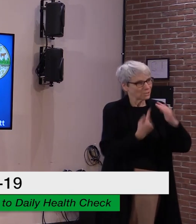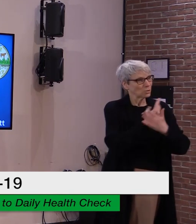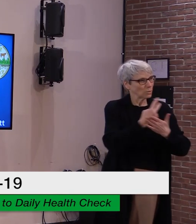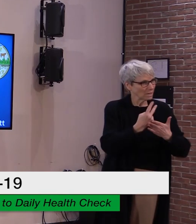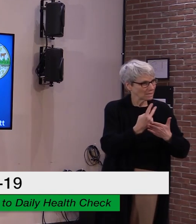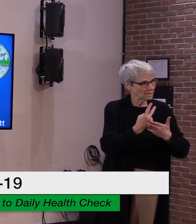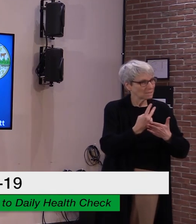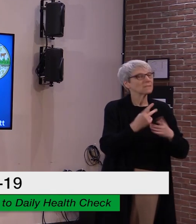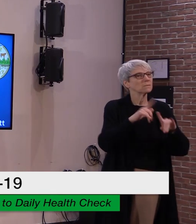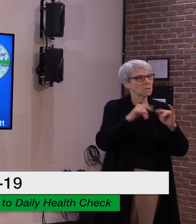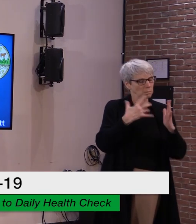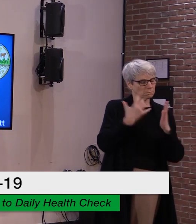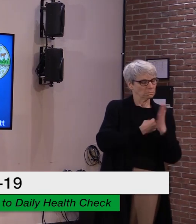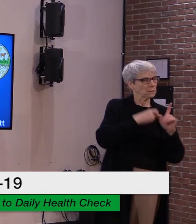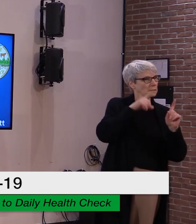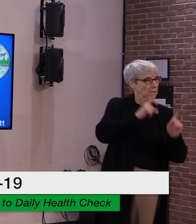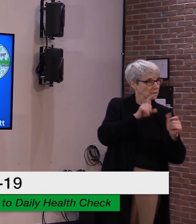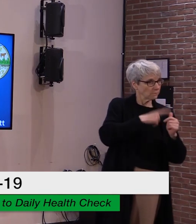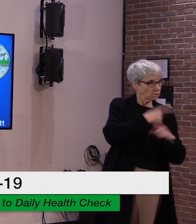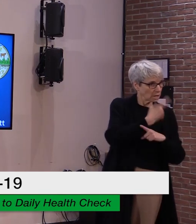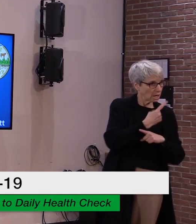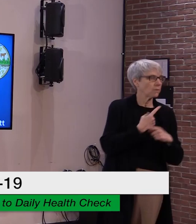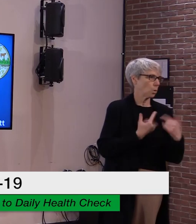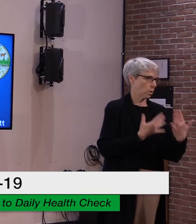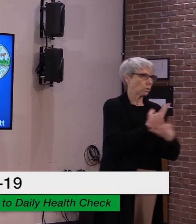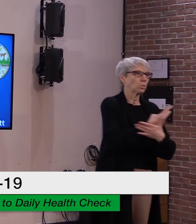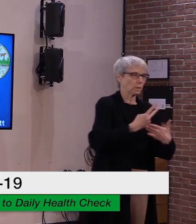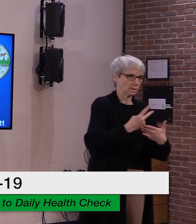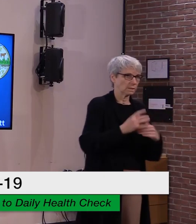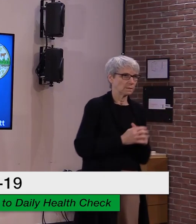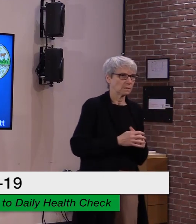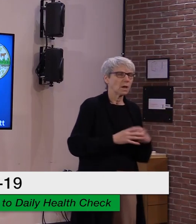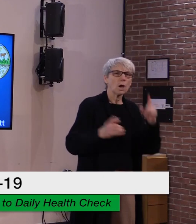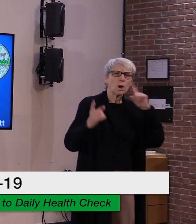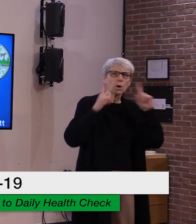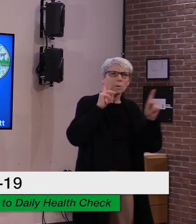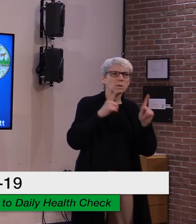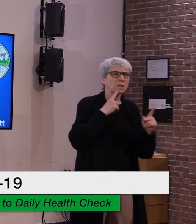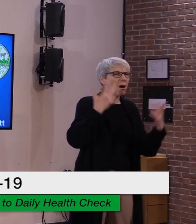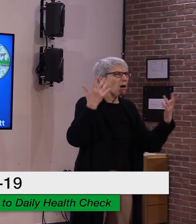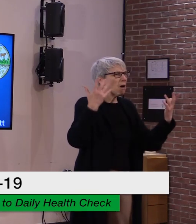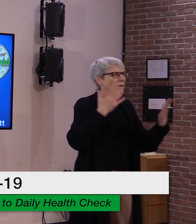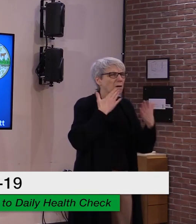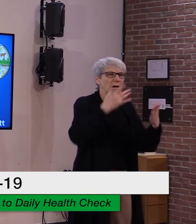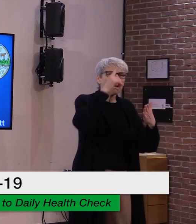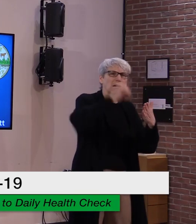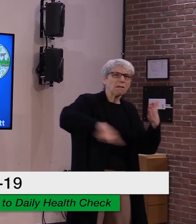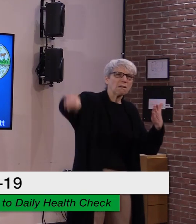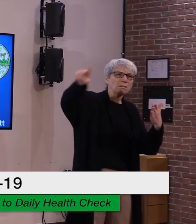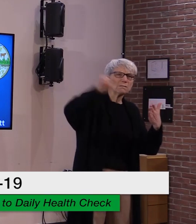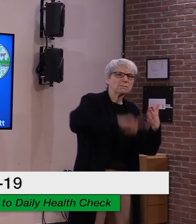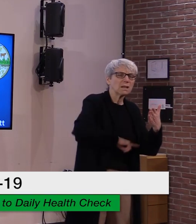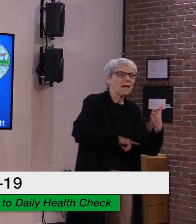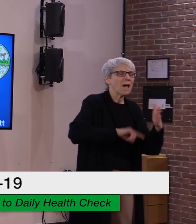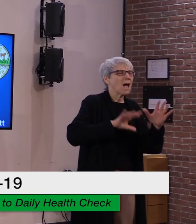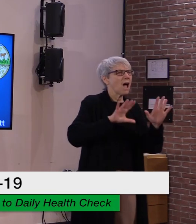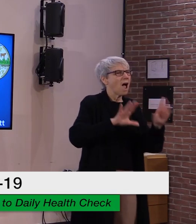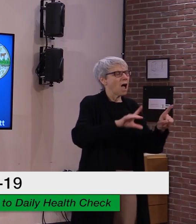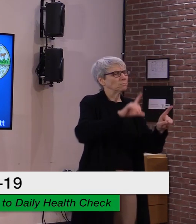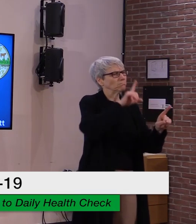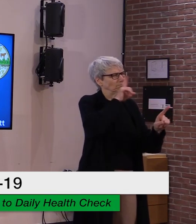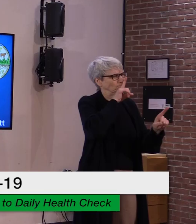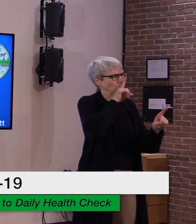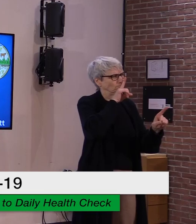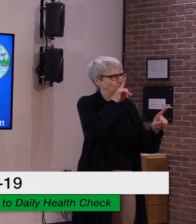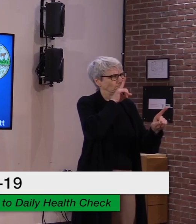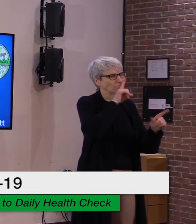i've heard people say that thanksgiving is cancelled but i hope vermonters don't see it that way yes admittedly